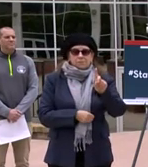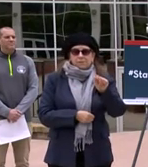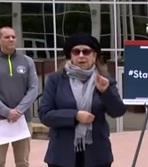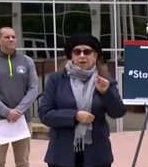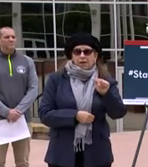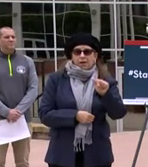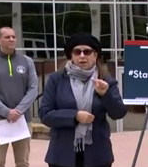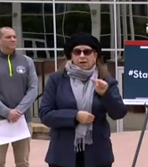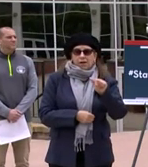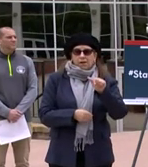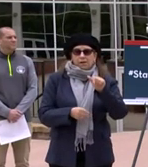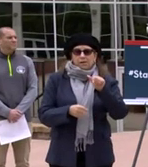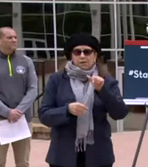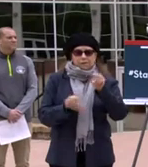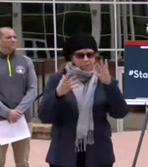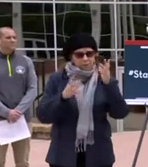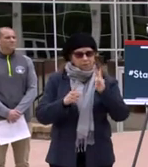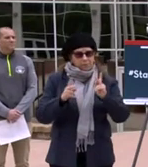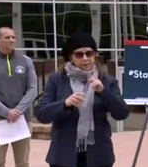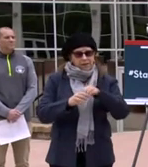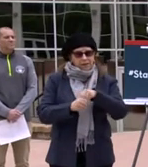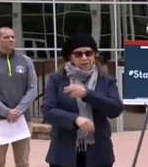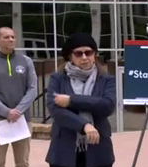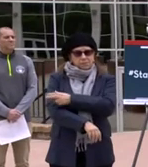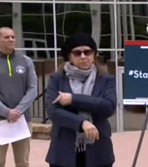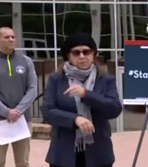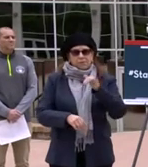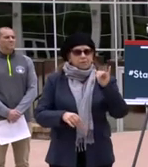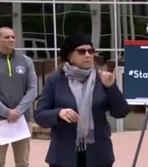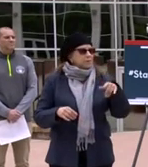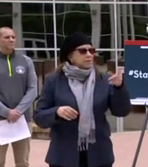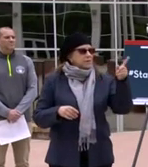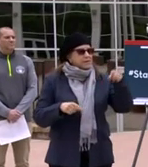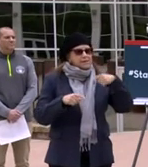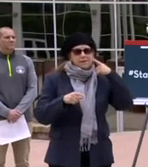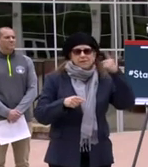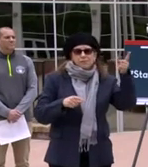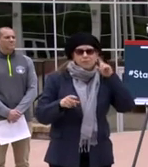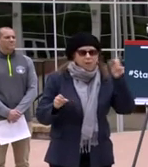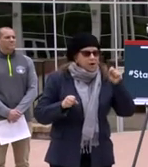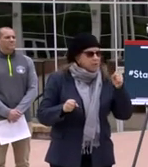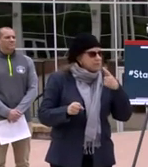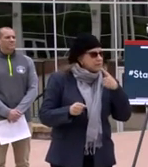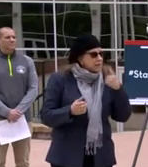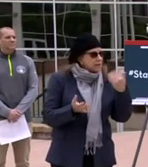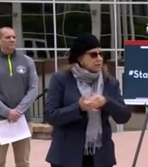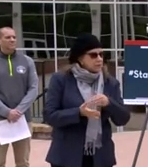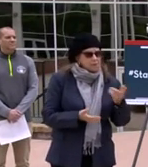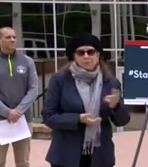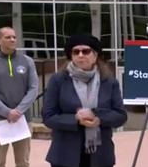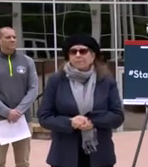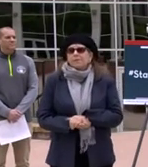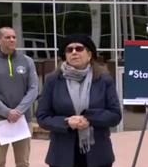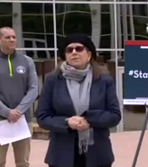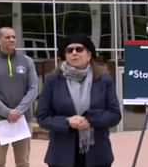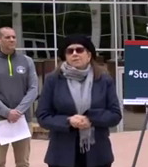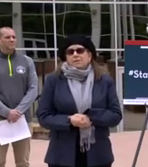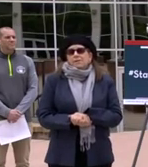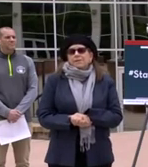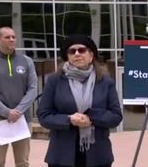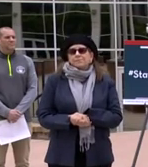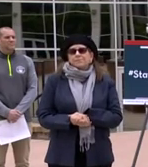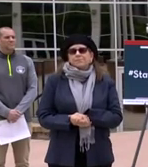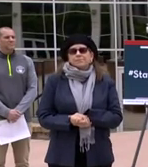Can I confirm with you what we have related to hospitalizations? Sure. And then for the number of people who have recovered, the